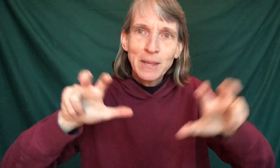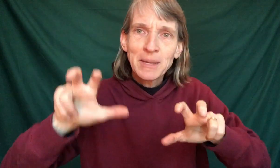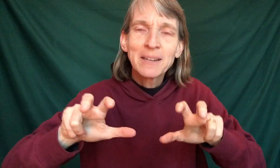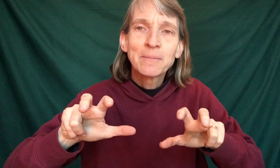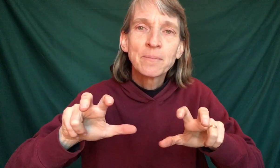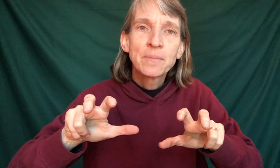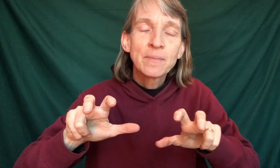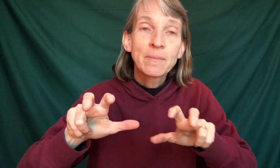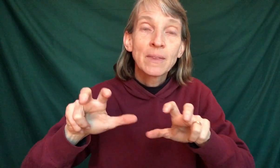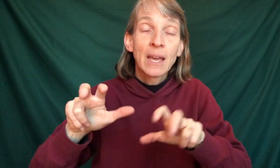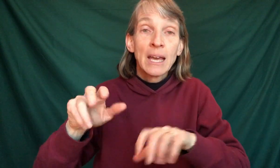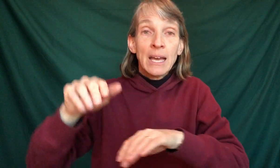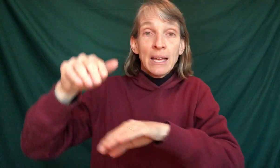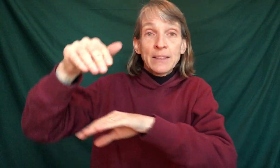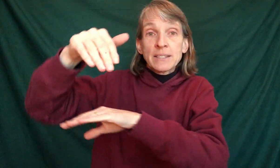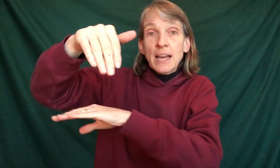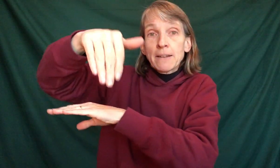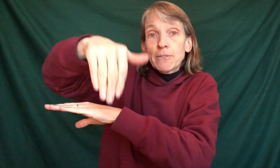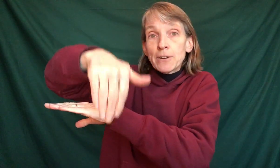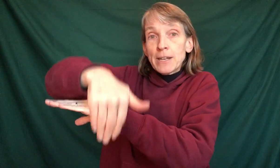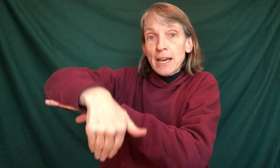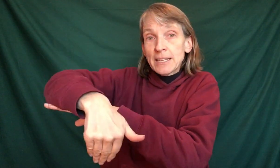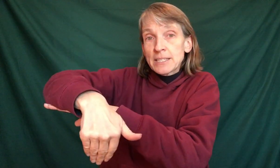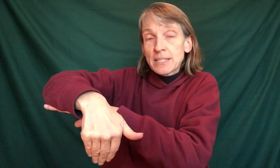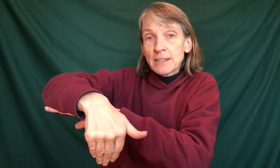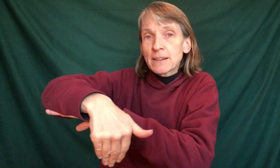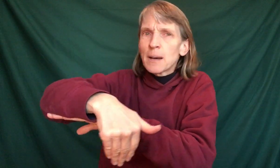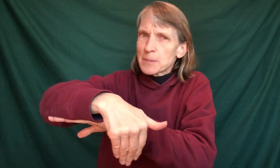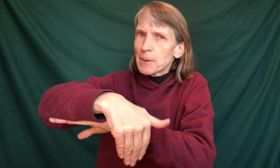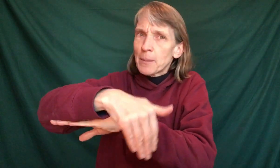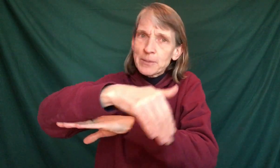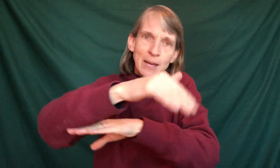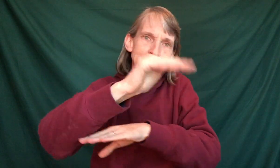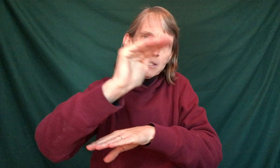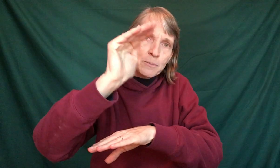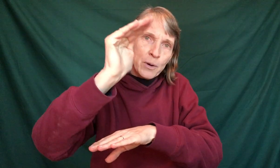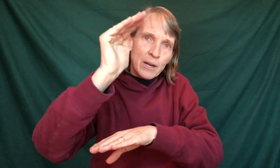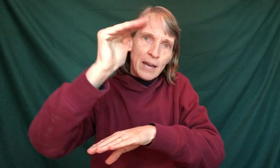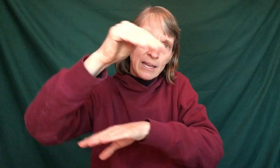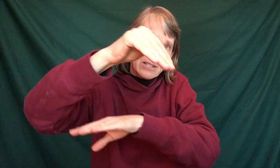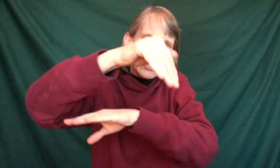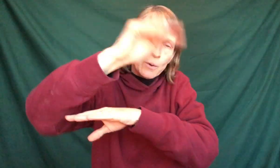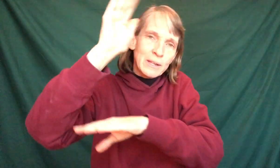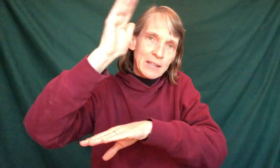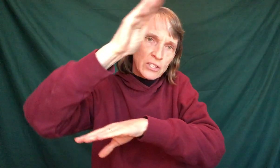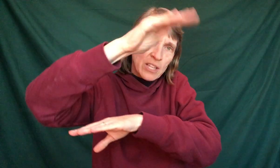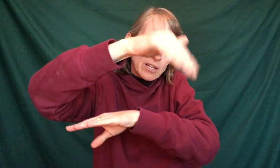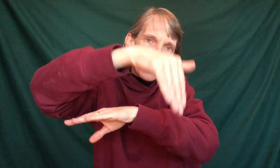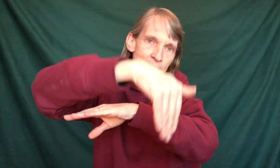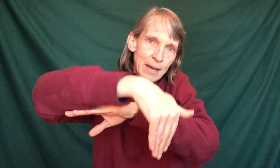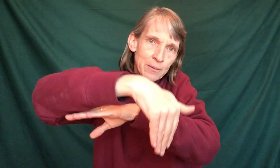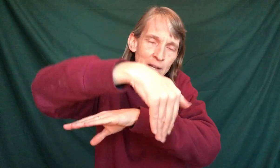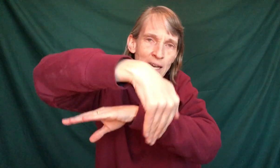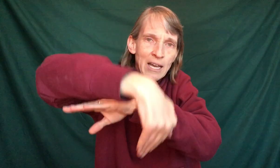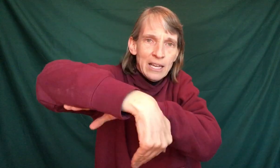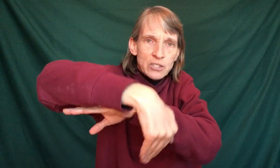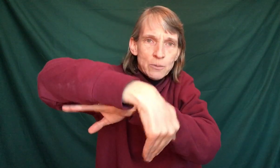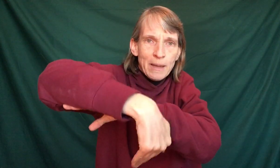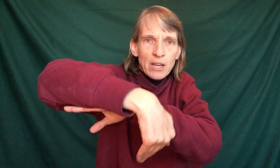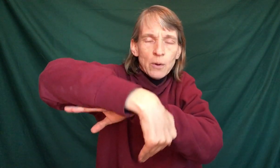mean. The sign for night comes up a couple of times in this book, and it's showing like the sun going down, so you make it go